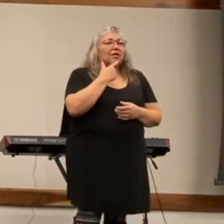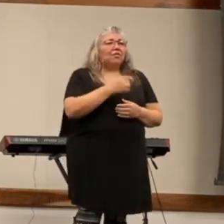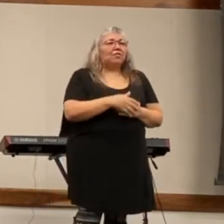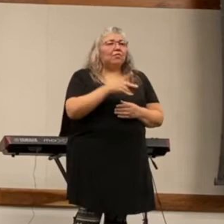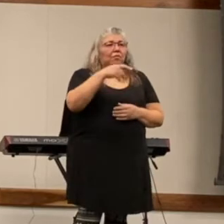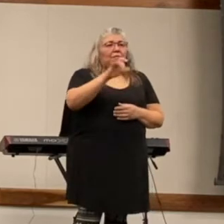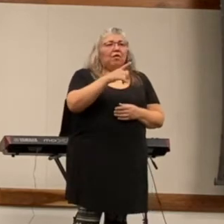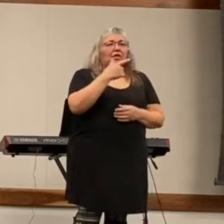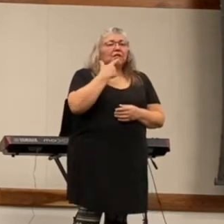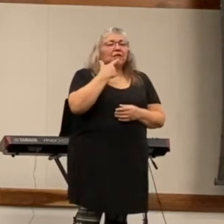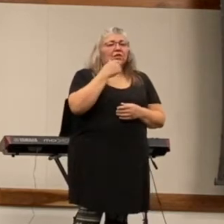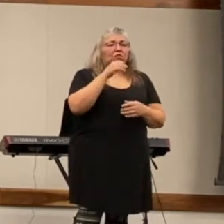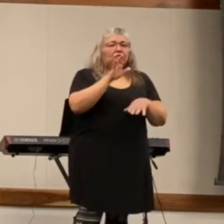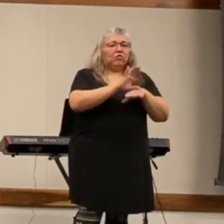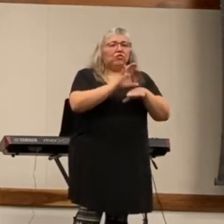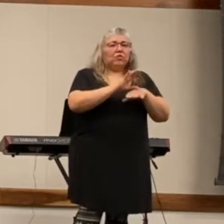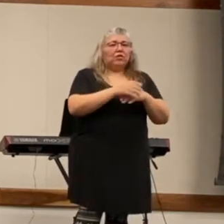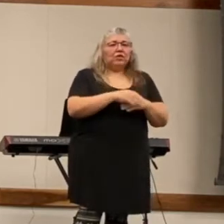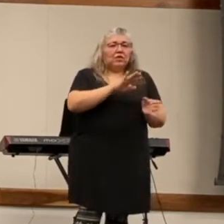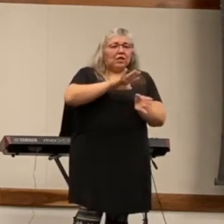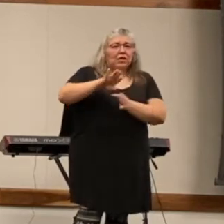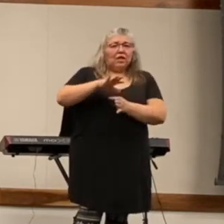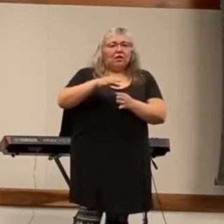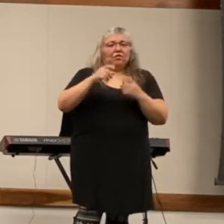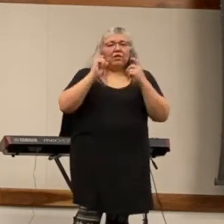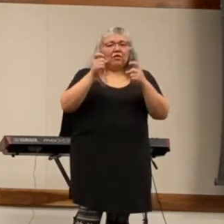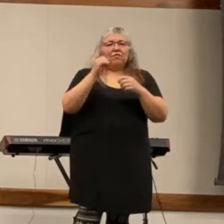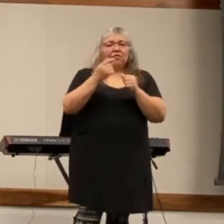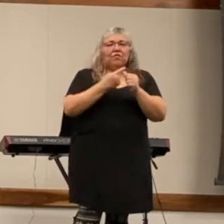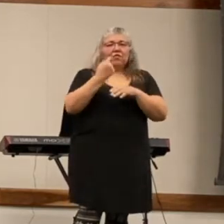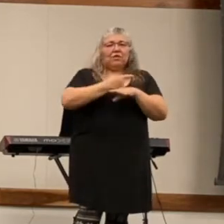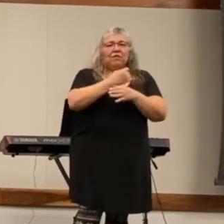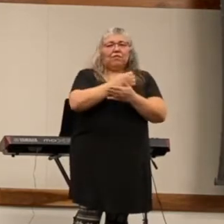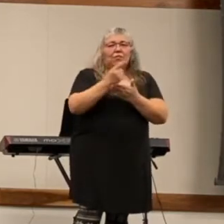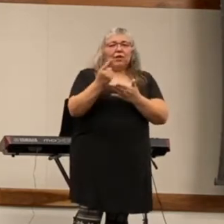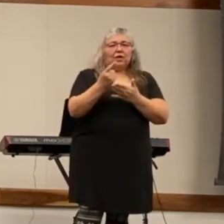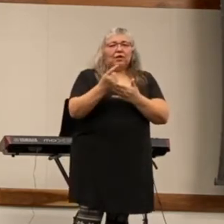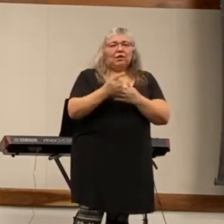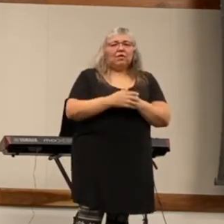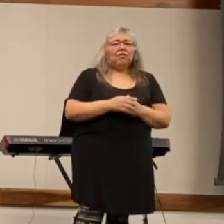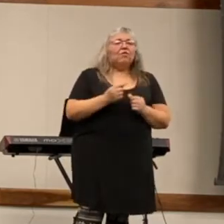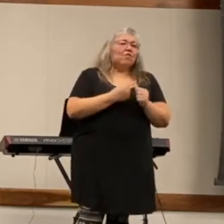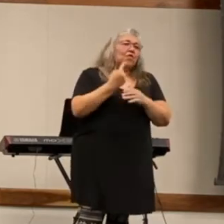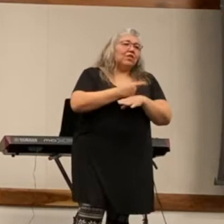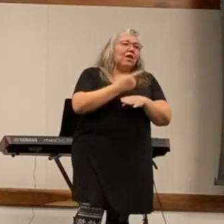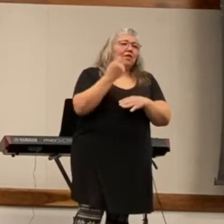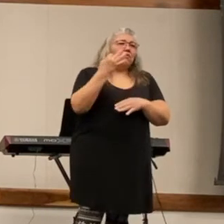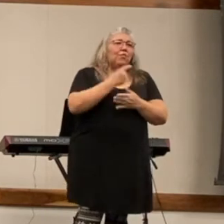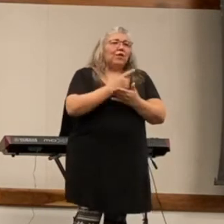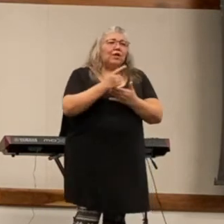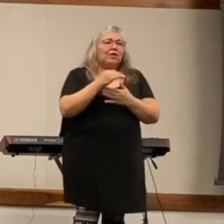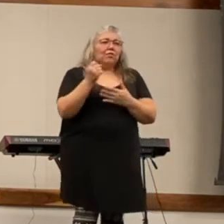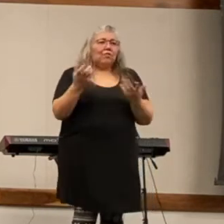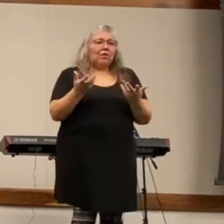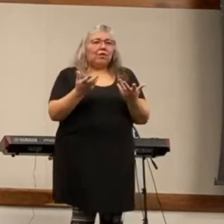Paul says to the church to set aside the gift of the first day of the week. Well, the first day of the week is what?